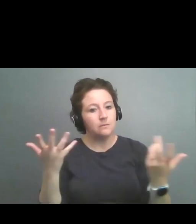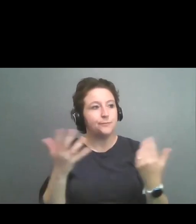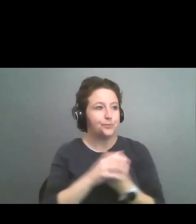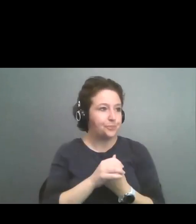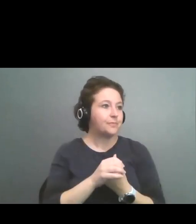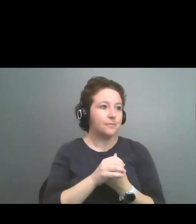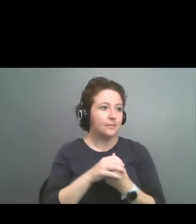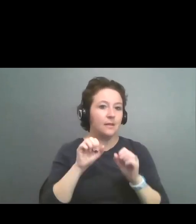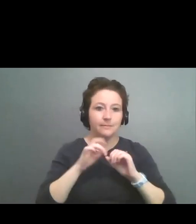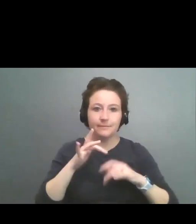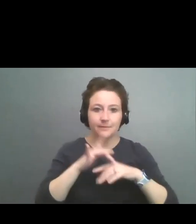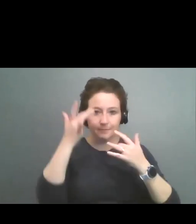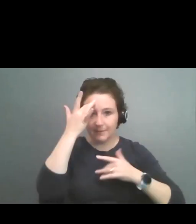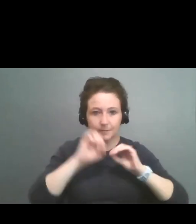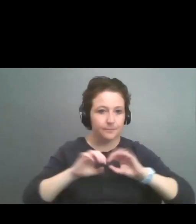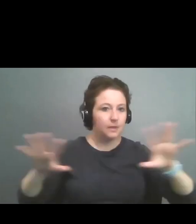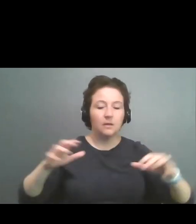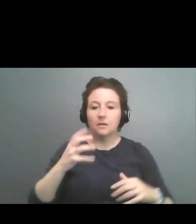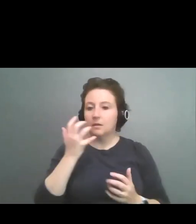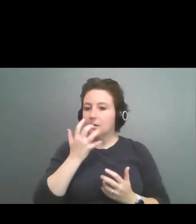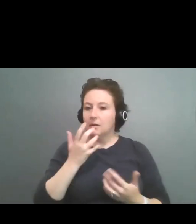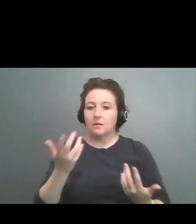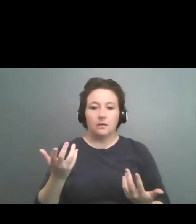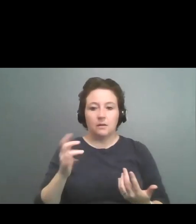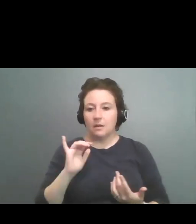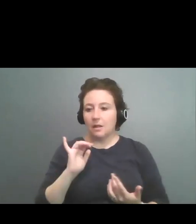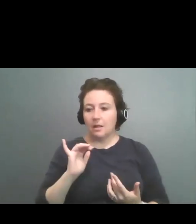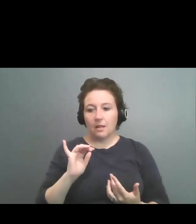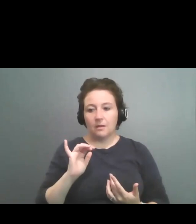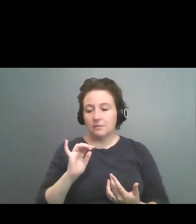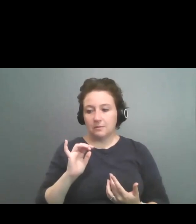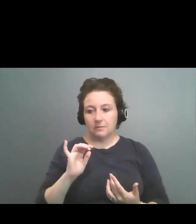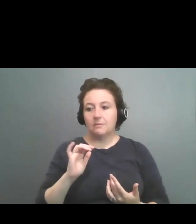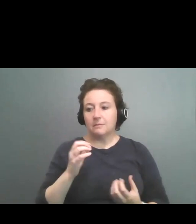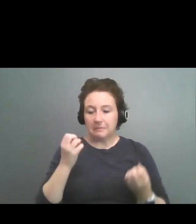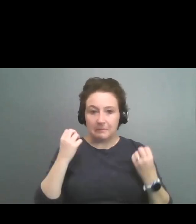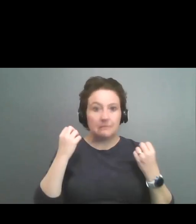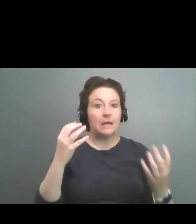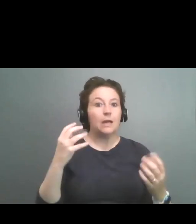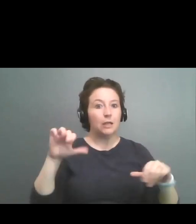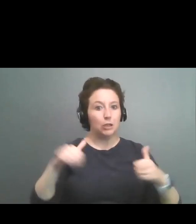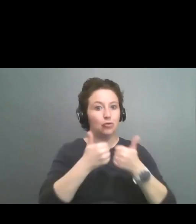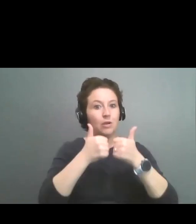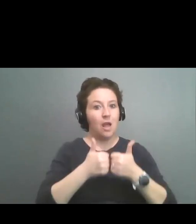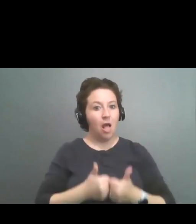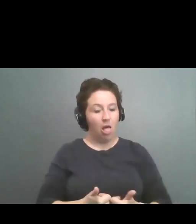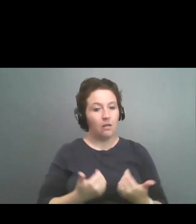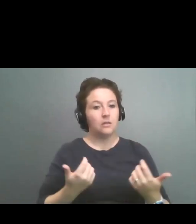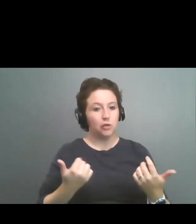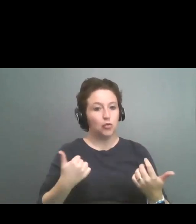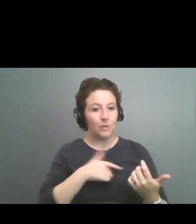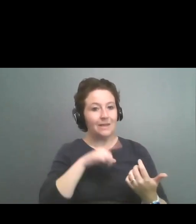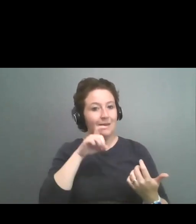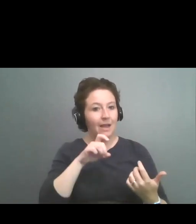The pandemic has presented quite a list of challenges that we have